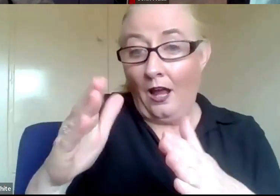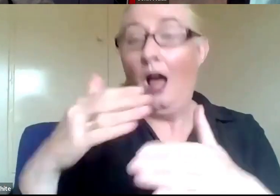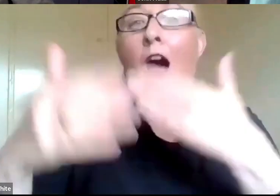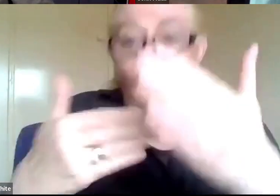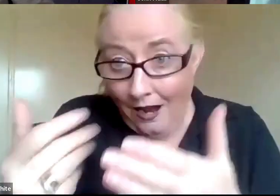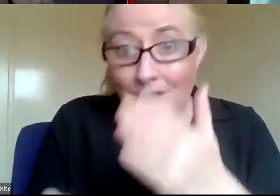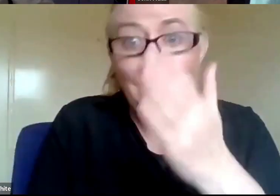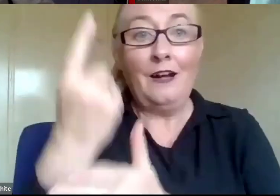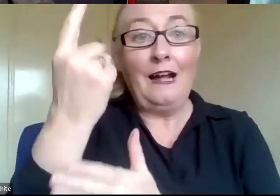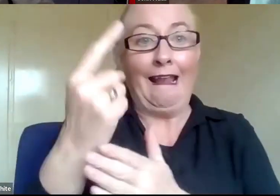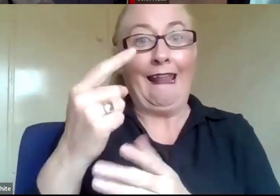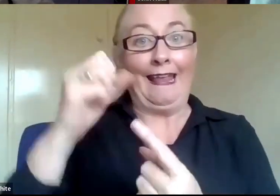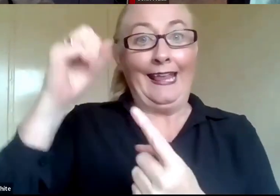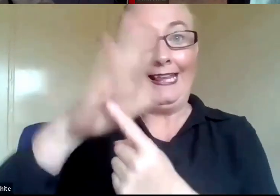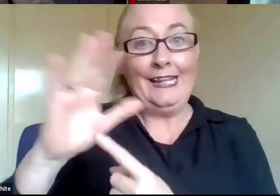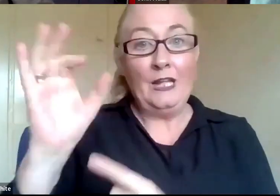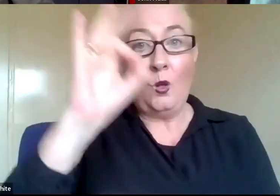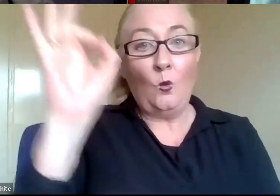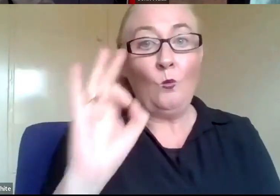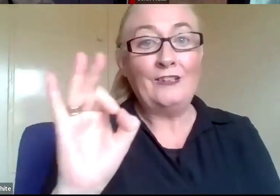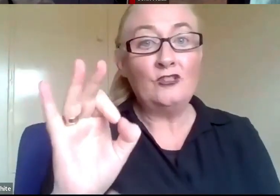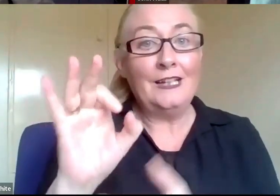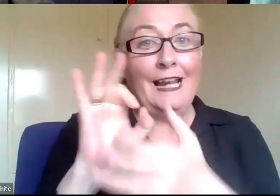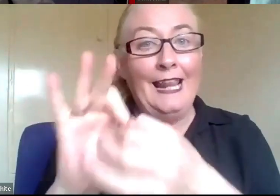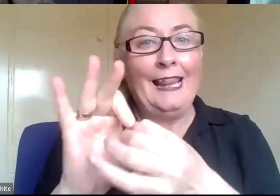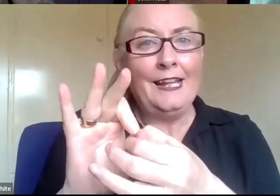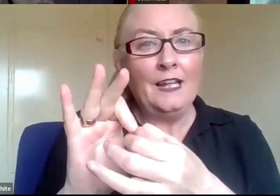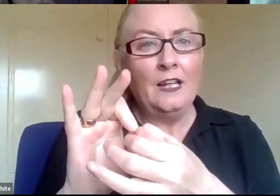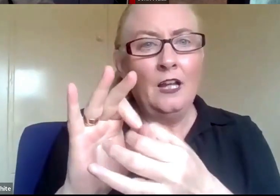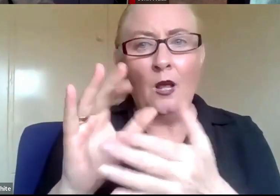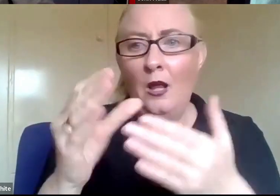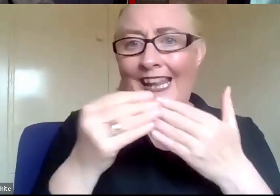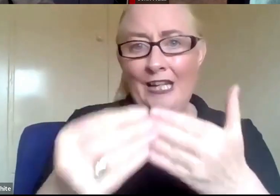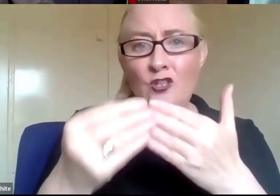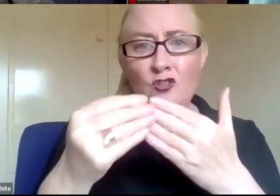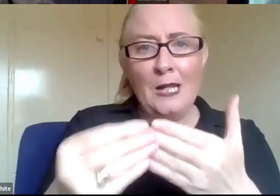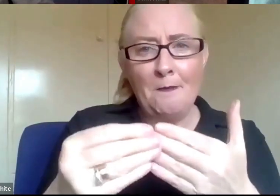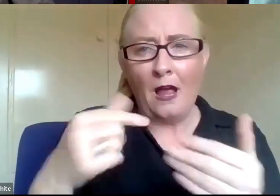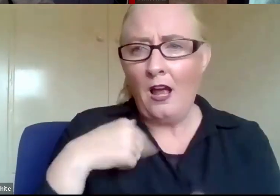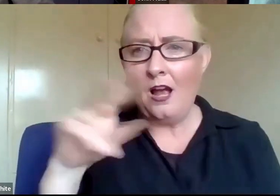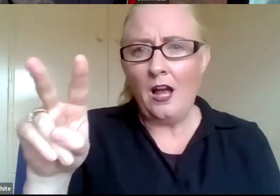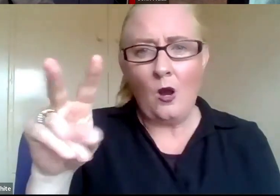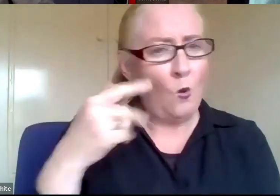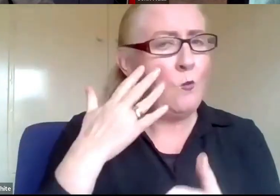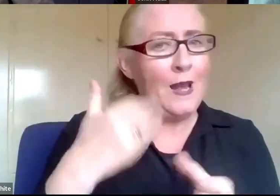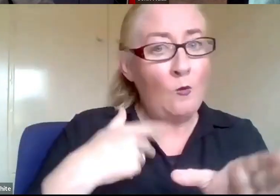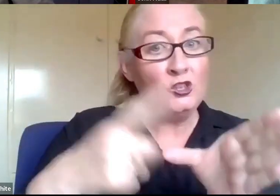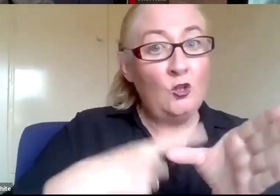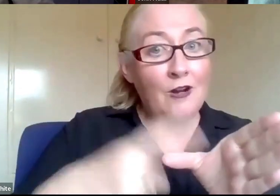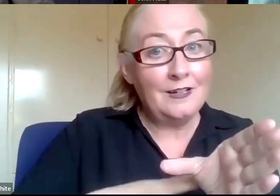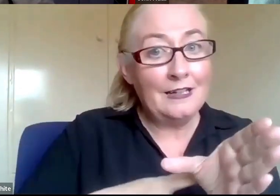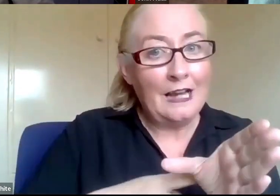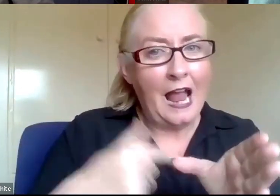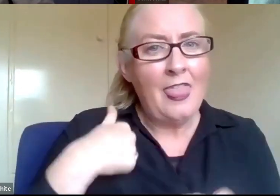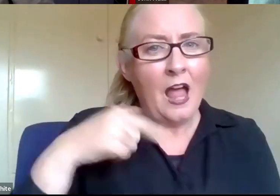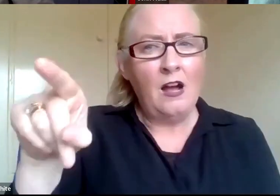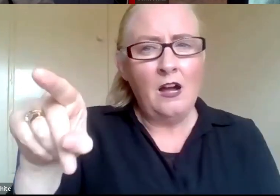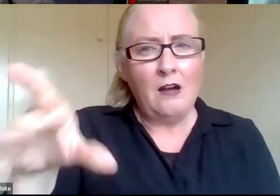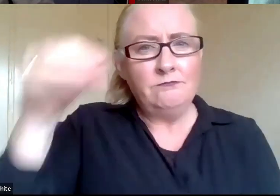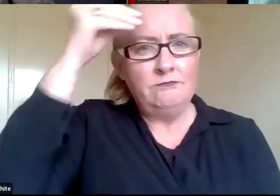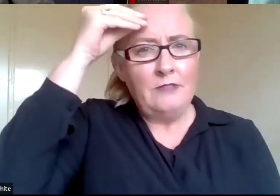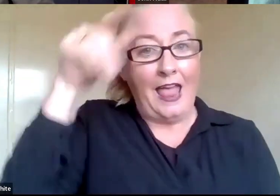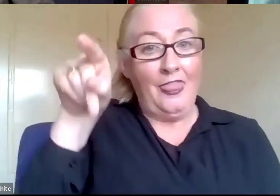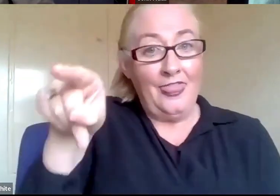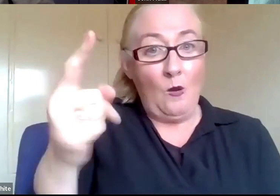that one person is seen to be a leader rather than anybody else? What is it